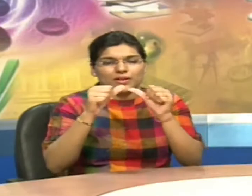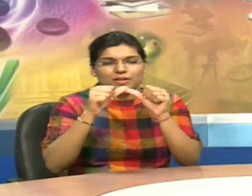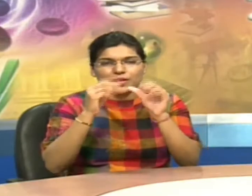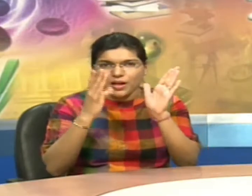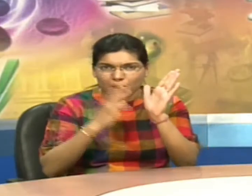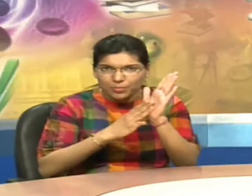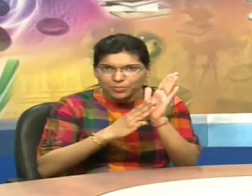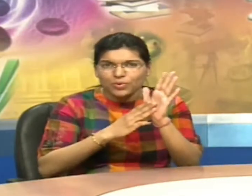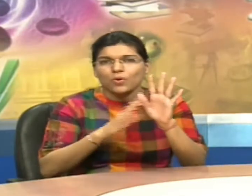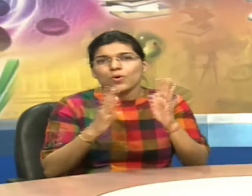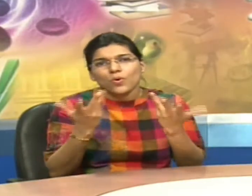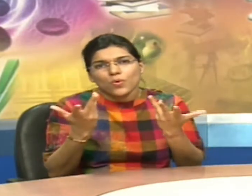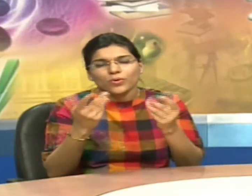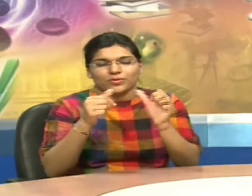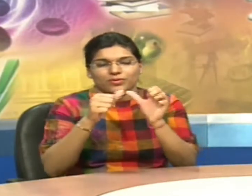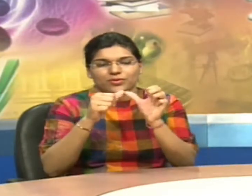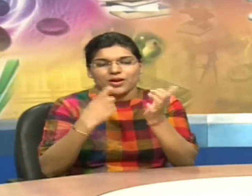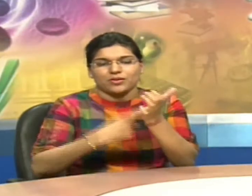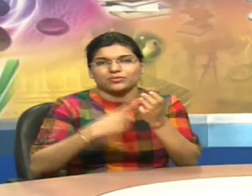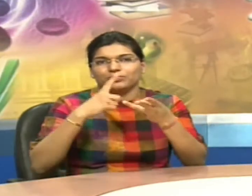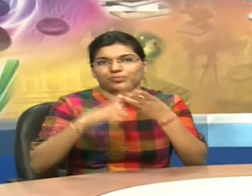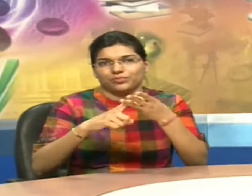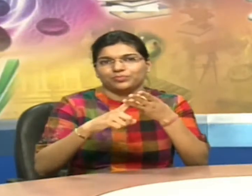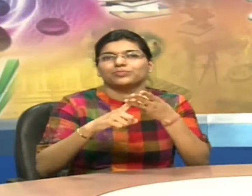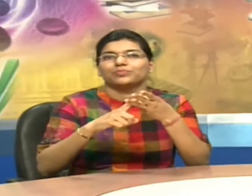is, am, are.